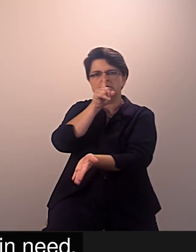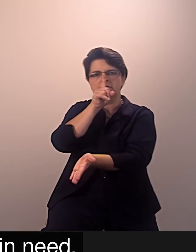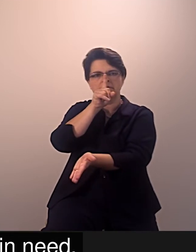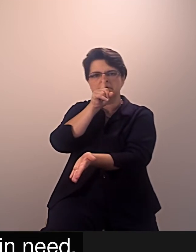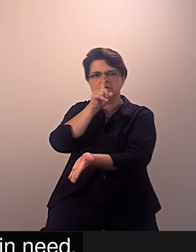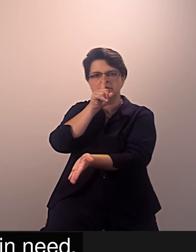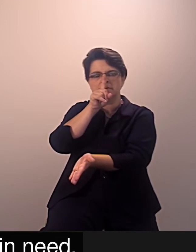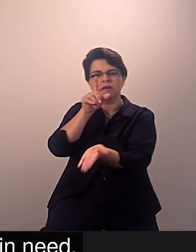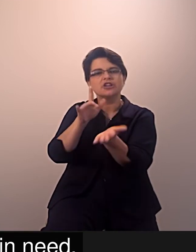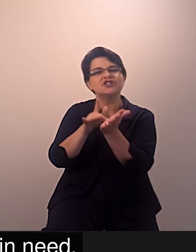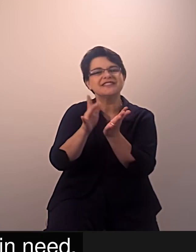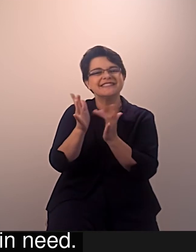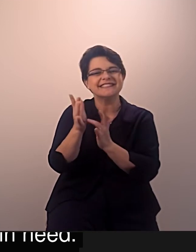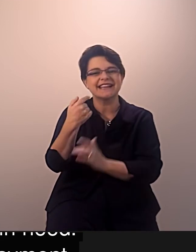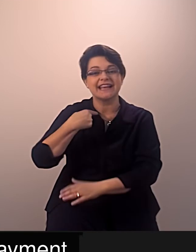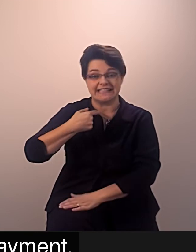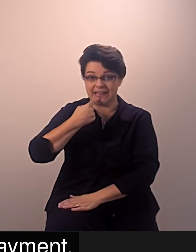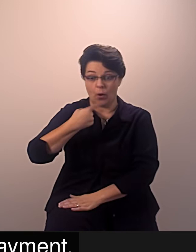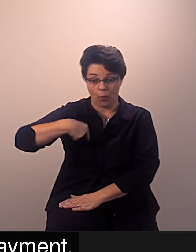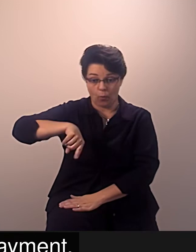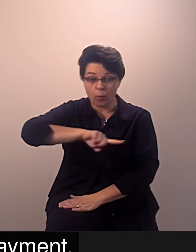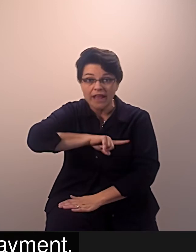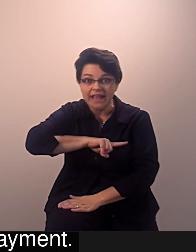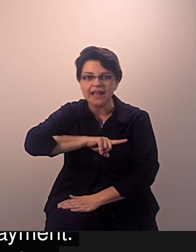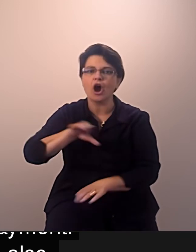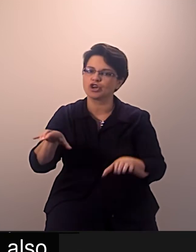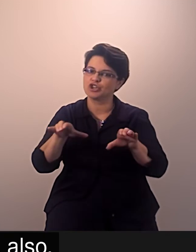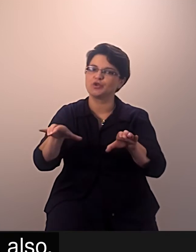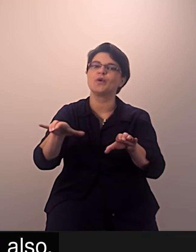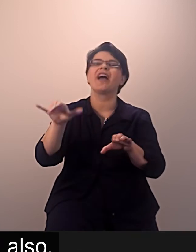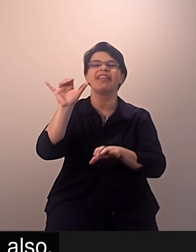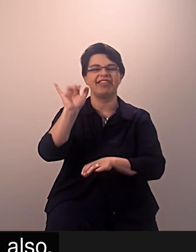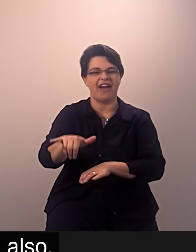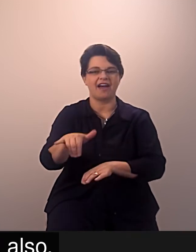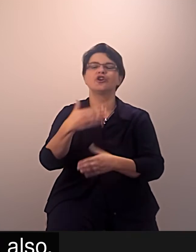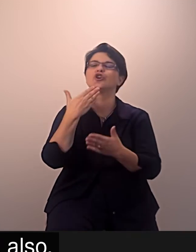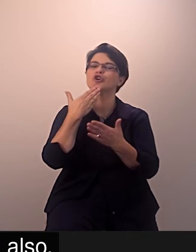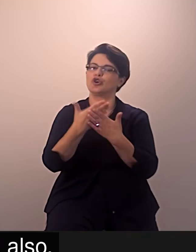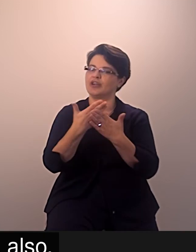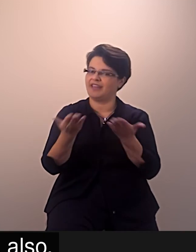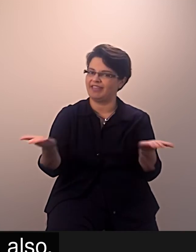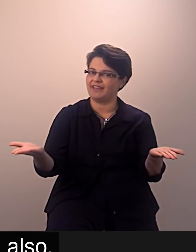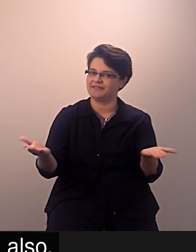said, "We also are to do good things like this."